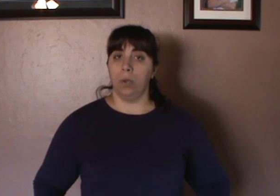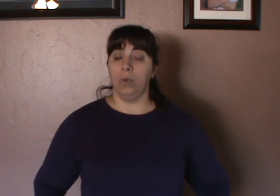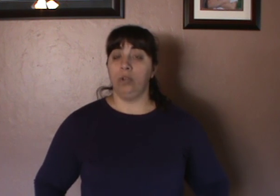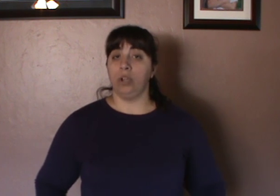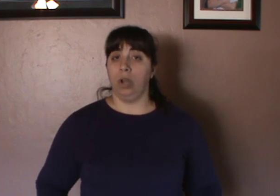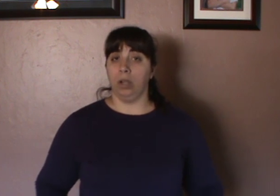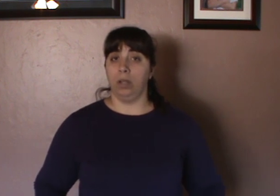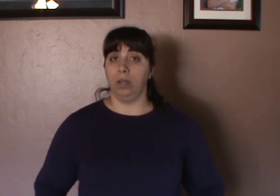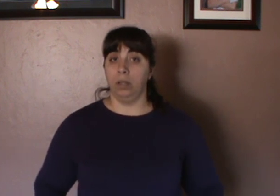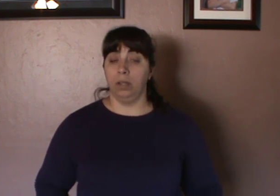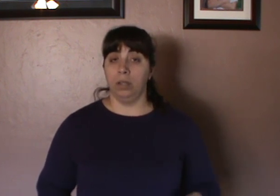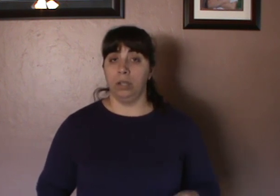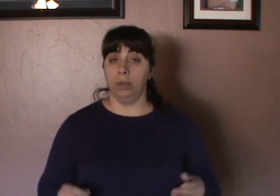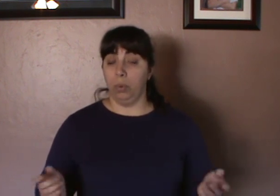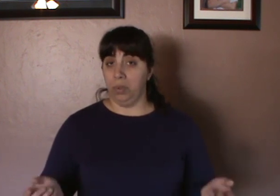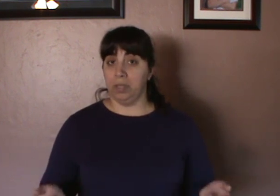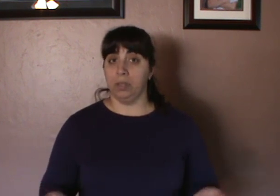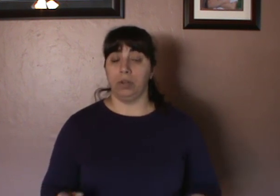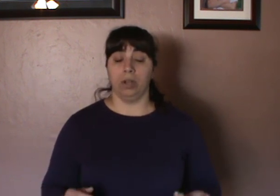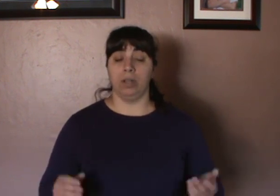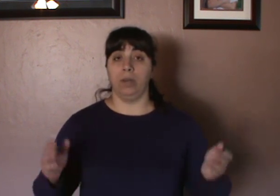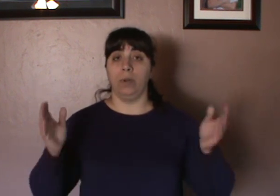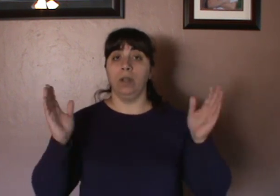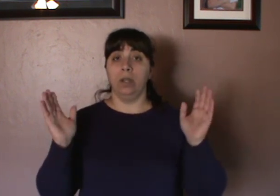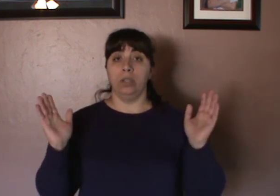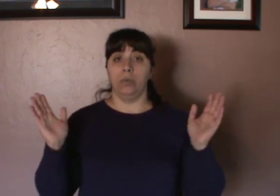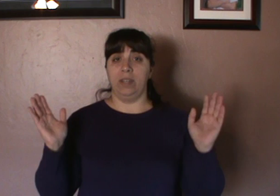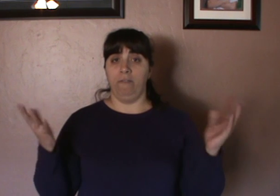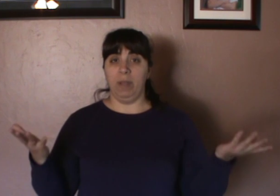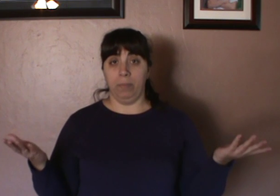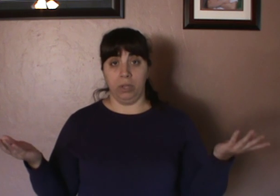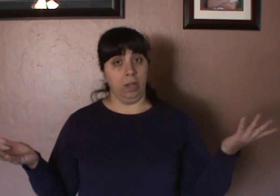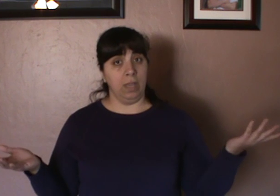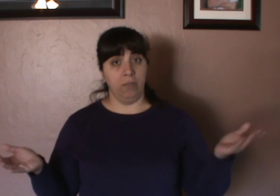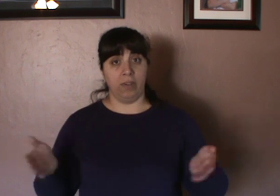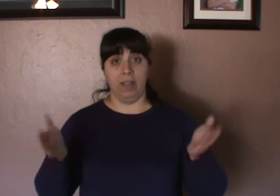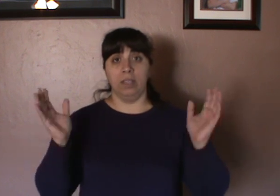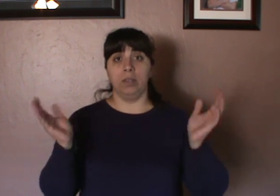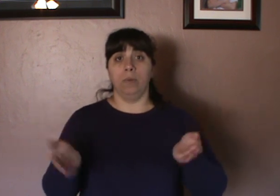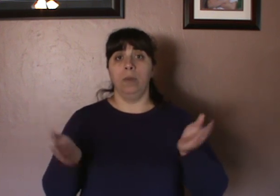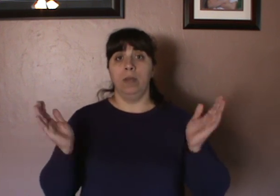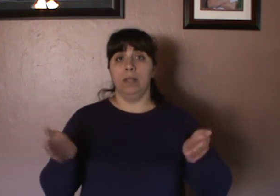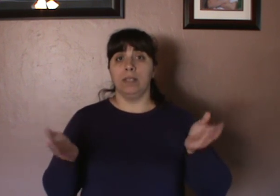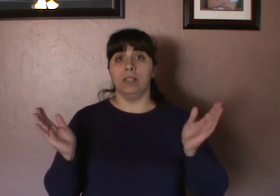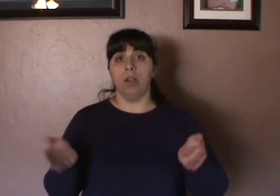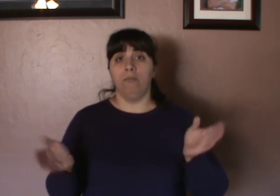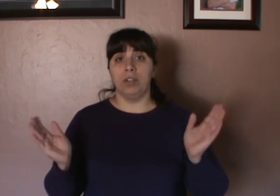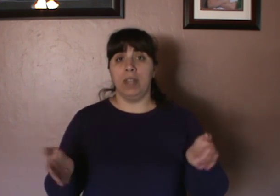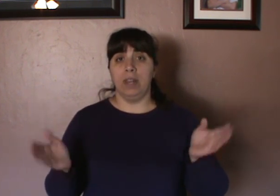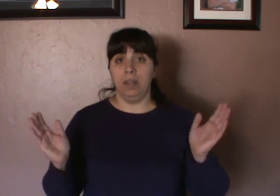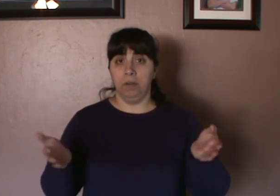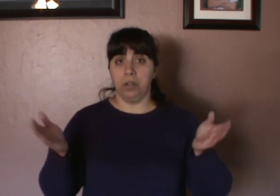When you talk to boys or talk to anyone. So when deaf people talk, they use their hands. So this is conversating or